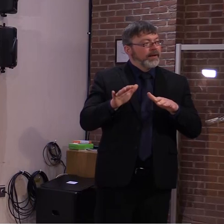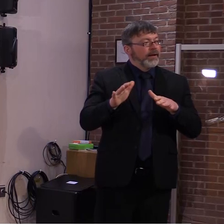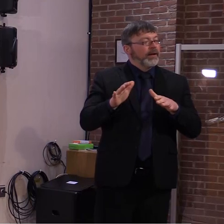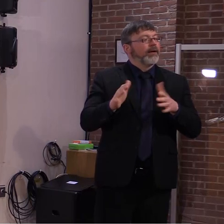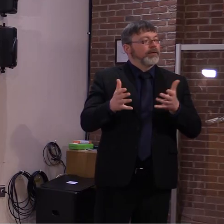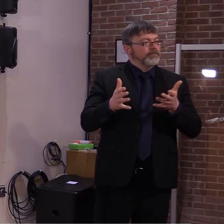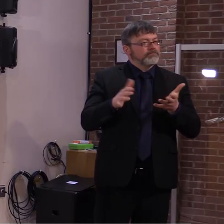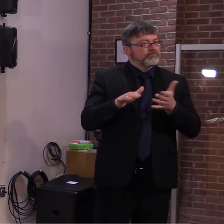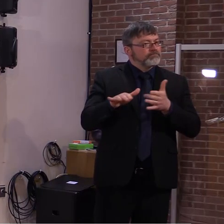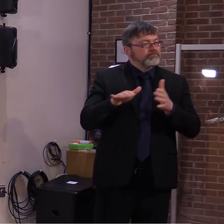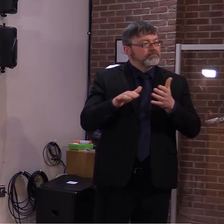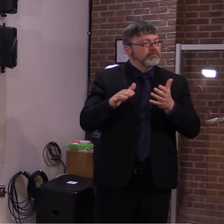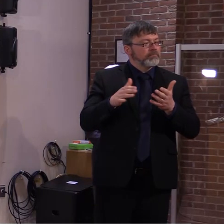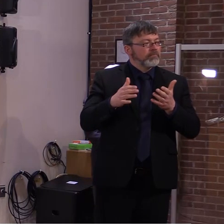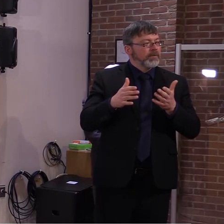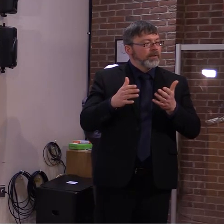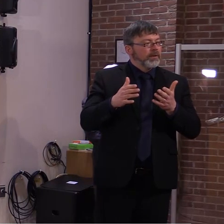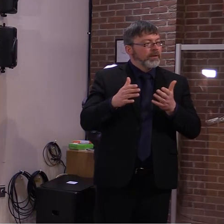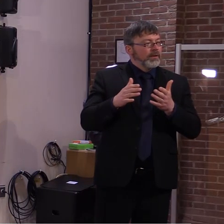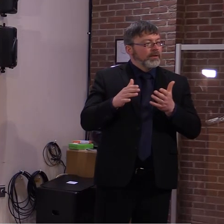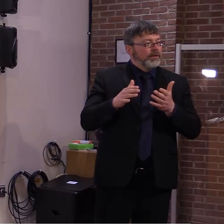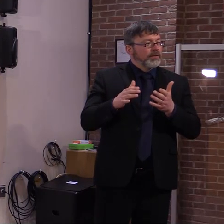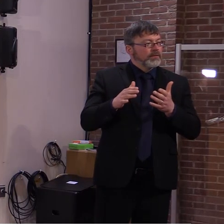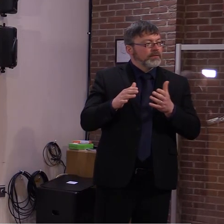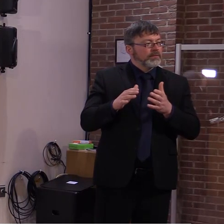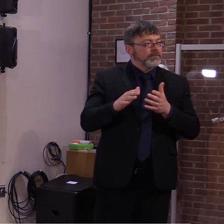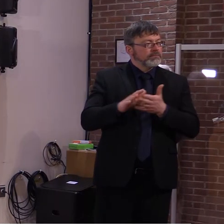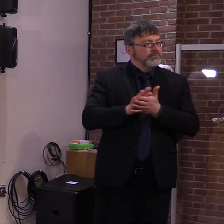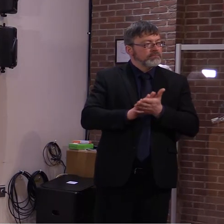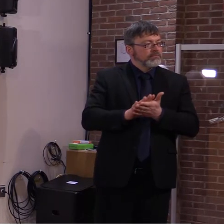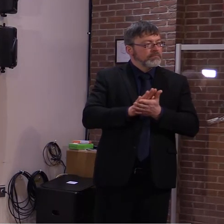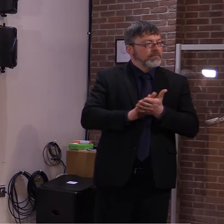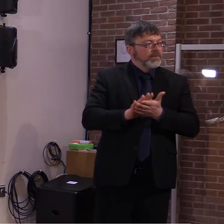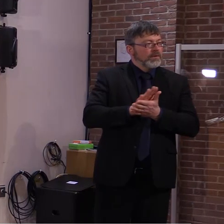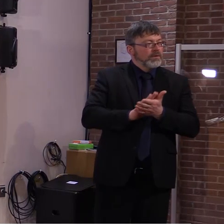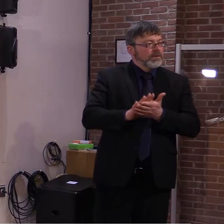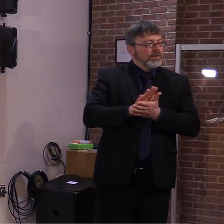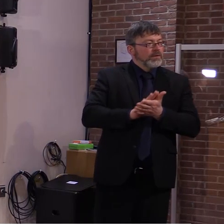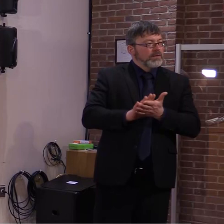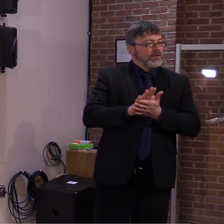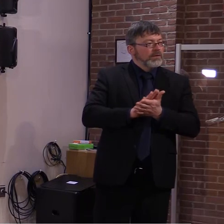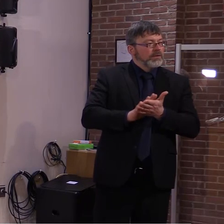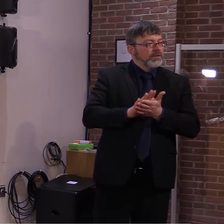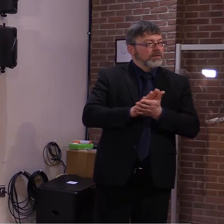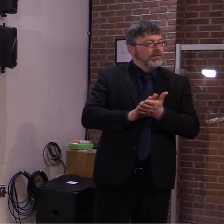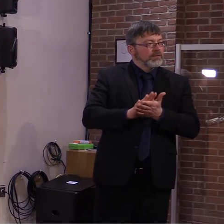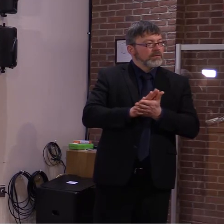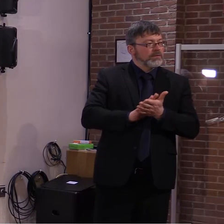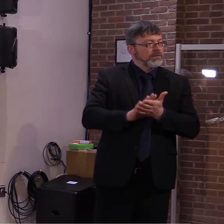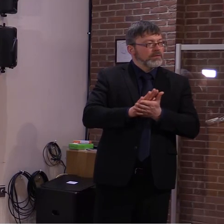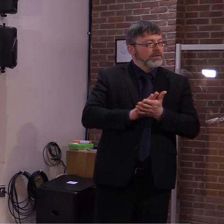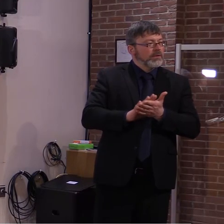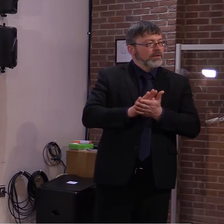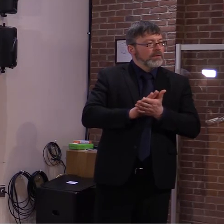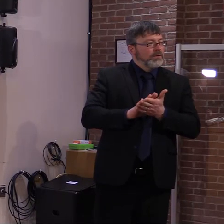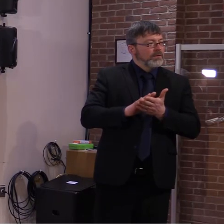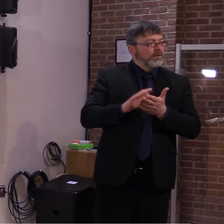trappers. It was discussed this week in House Natural Resources. What do you think about a legislative ban on